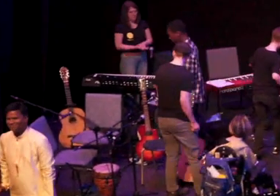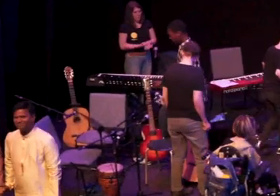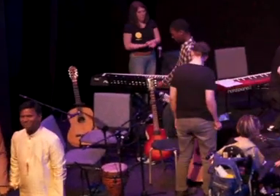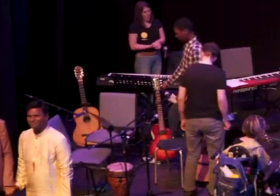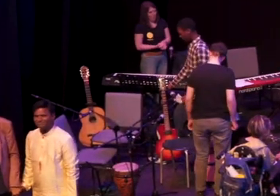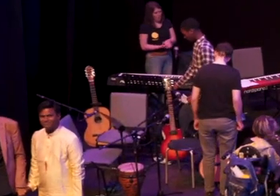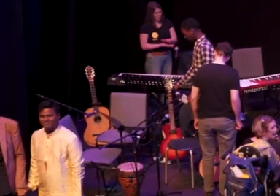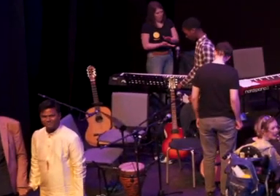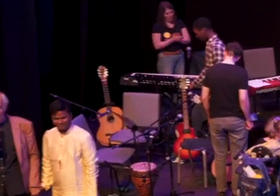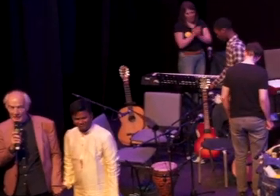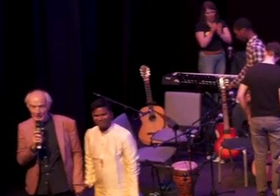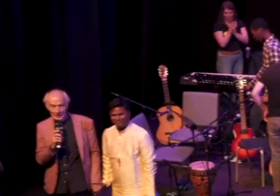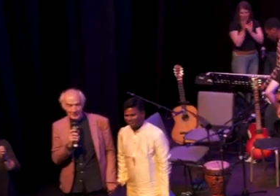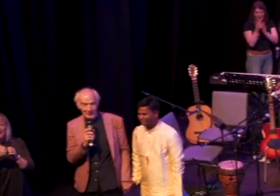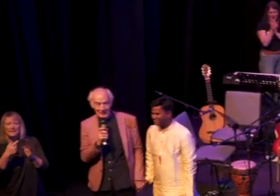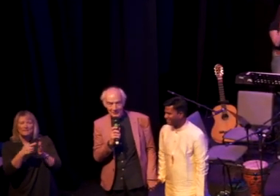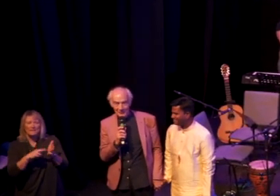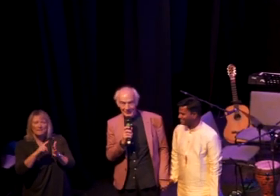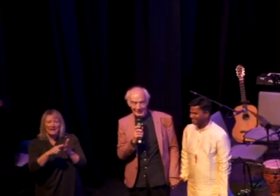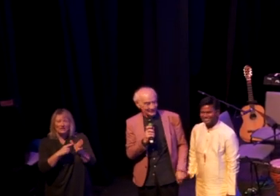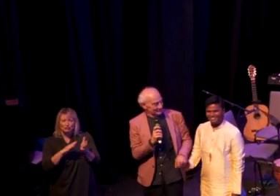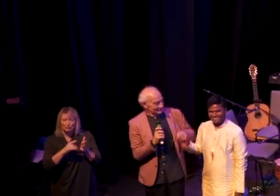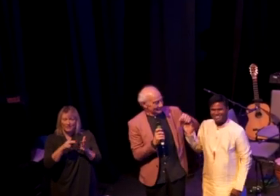Benjamin, all the way from Chile.